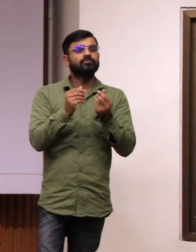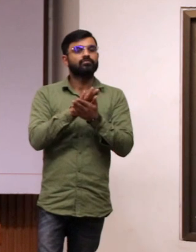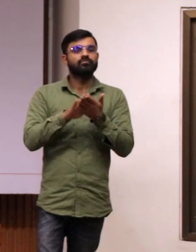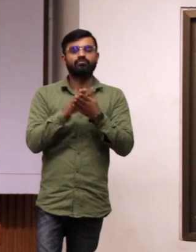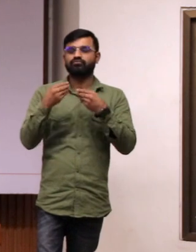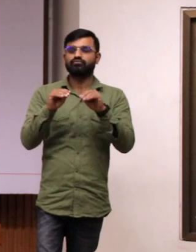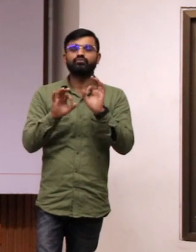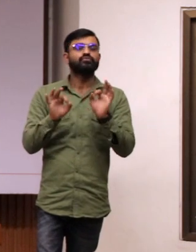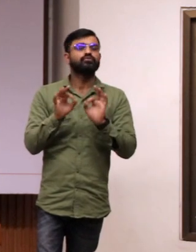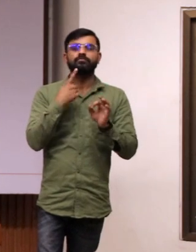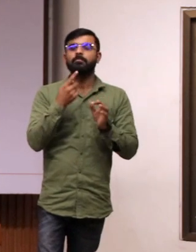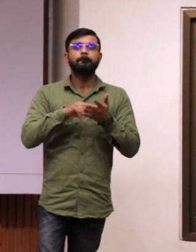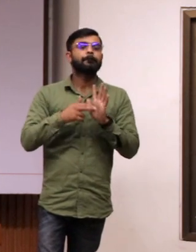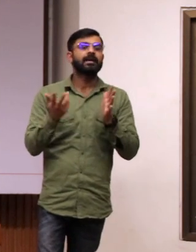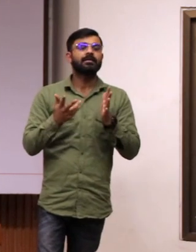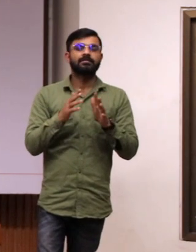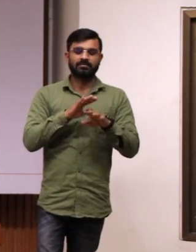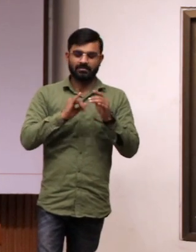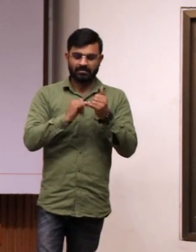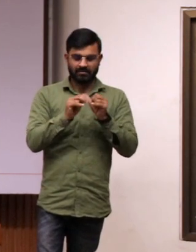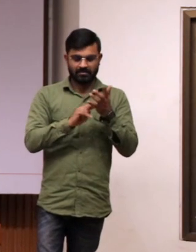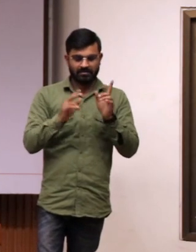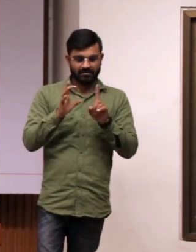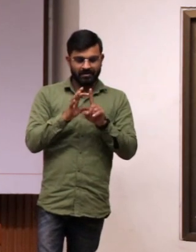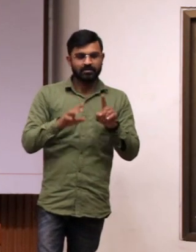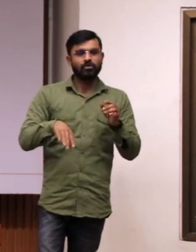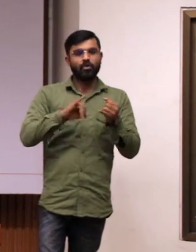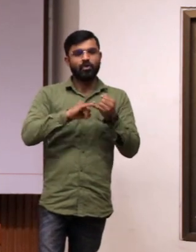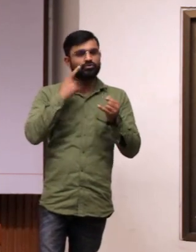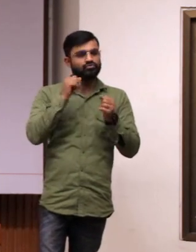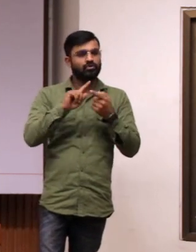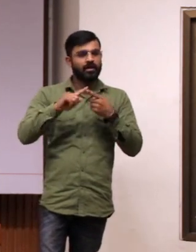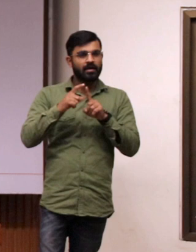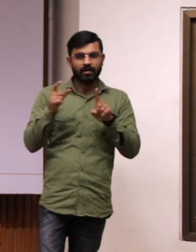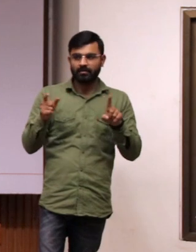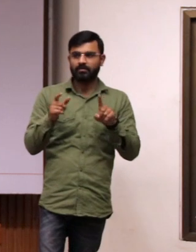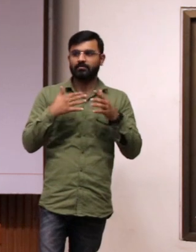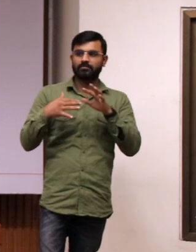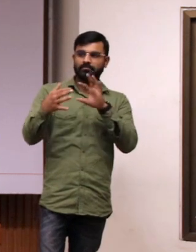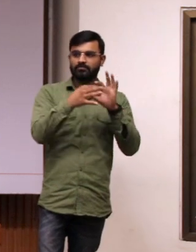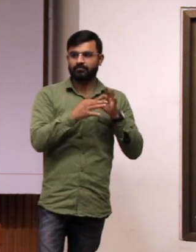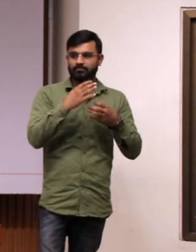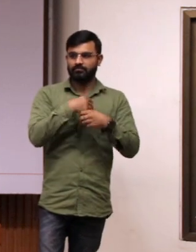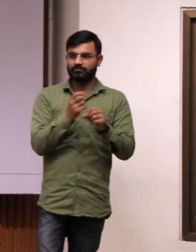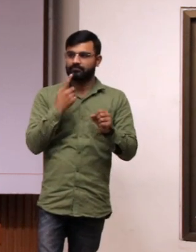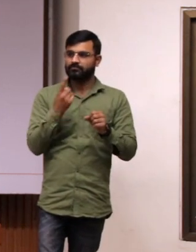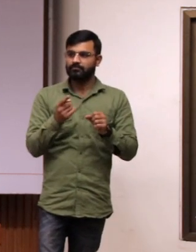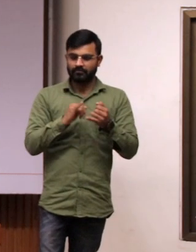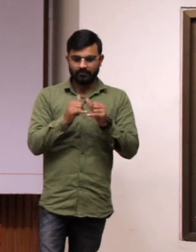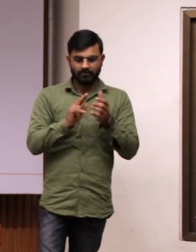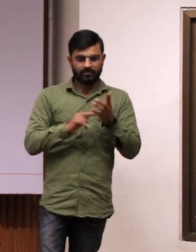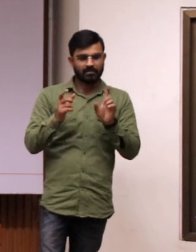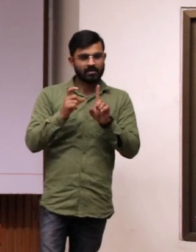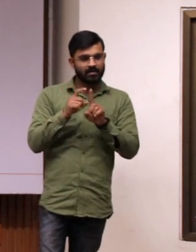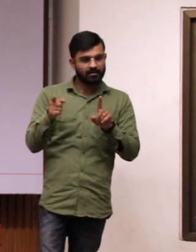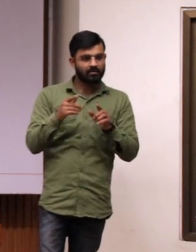not soil. So what makes sand a soil is the water content, right? And the humus and the water content. Sand to soil